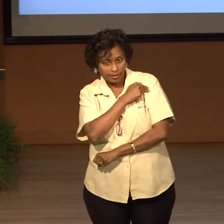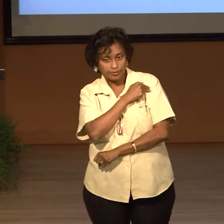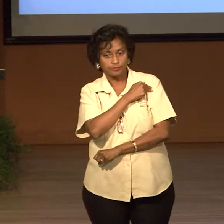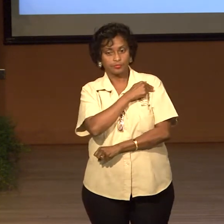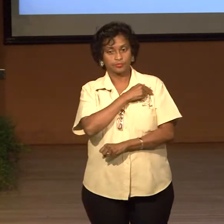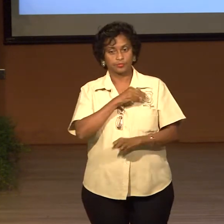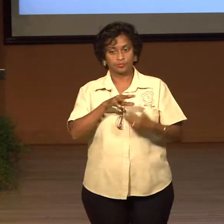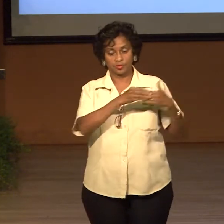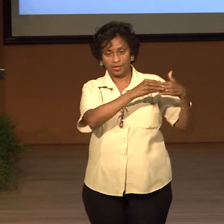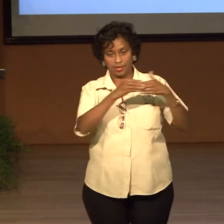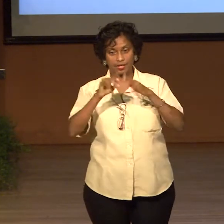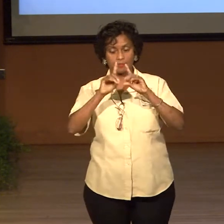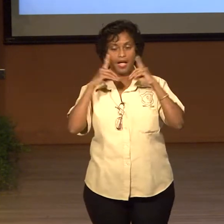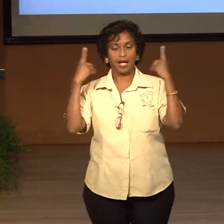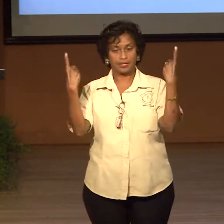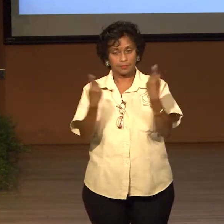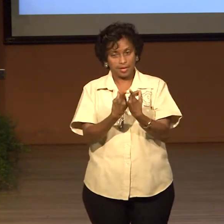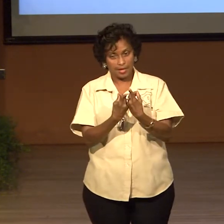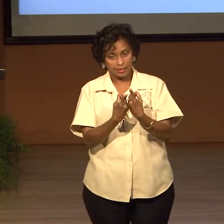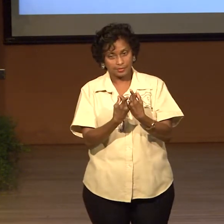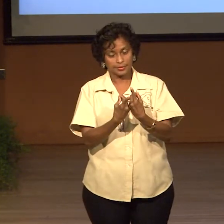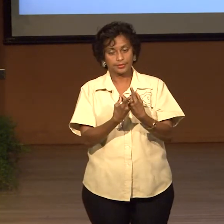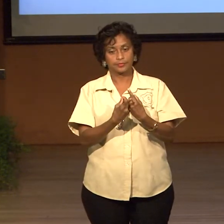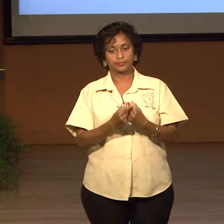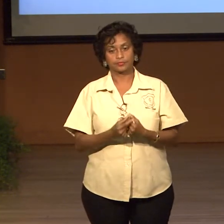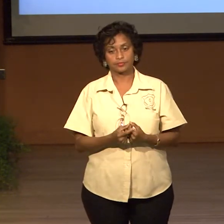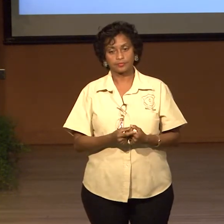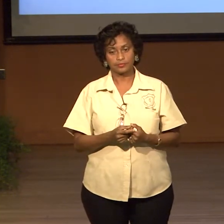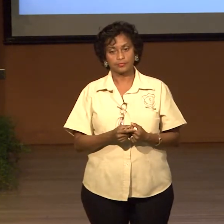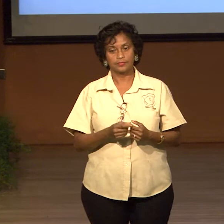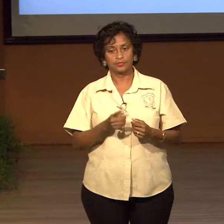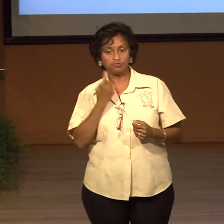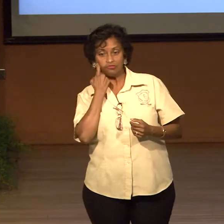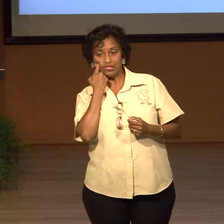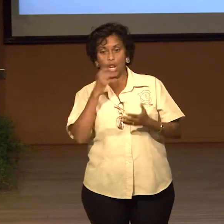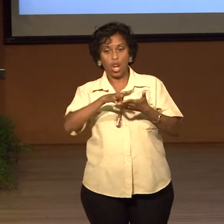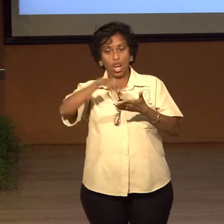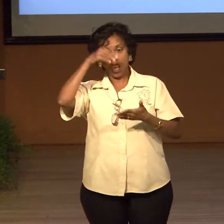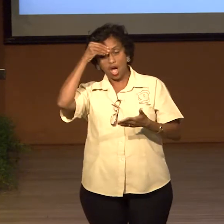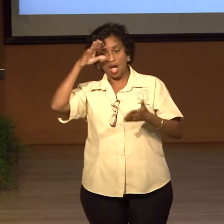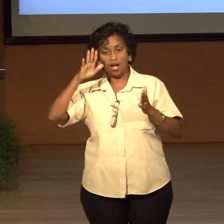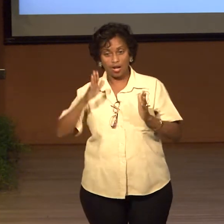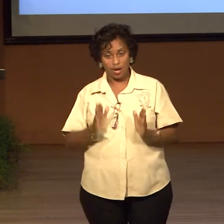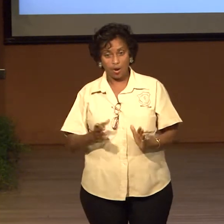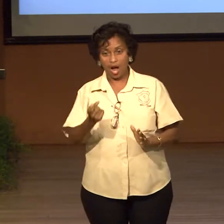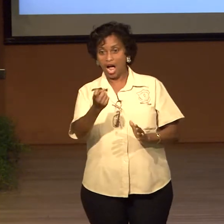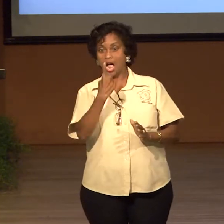I want to ask you a question that a student asked me recently first, and I want to just